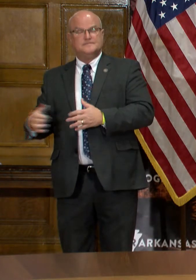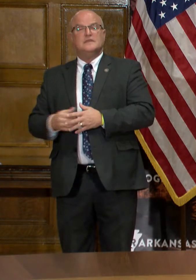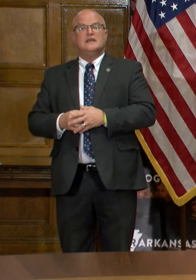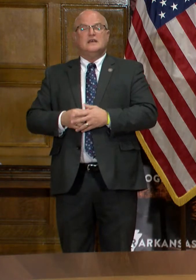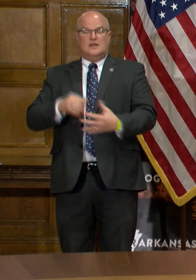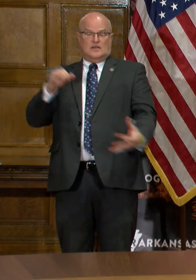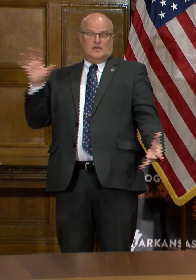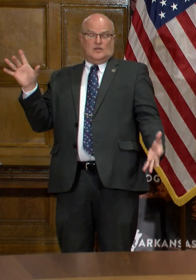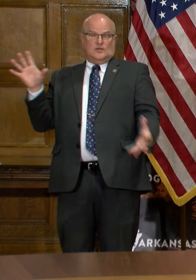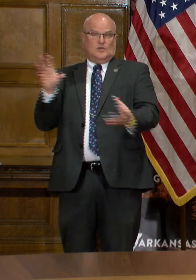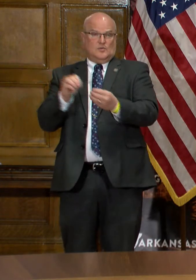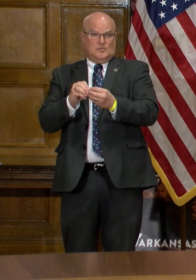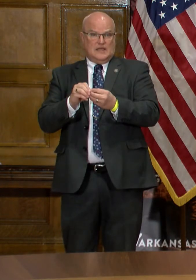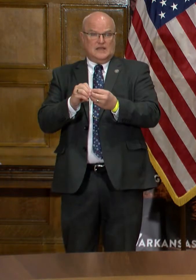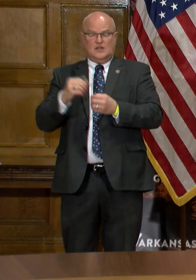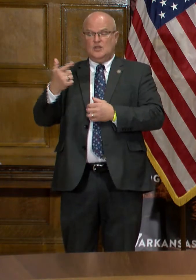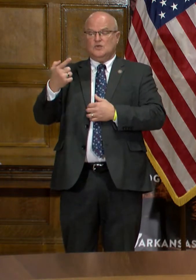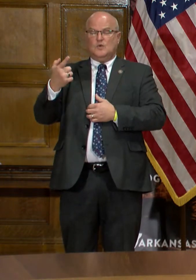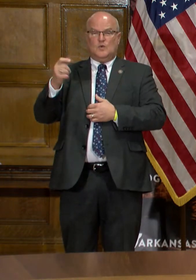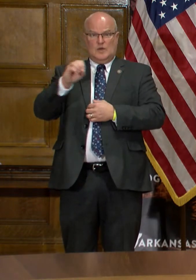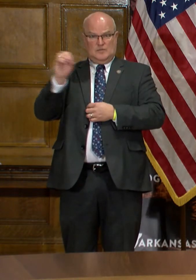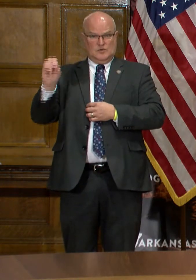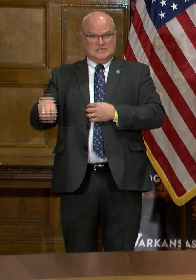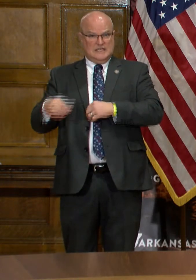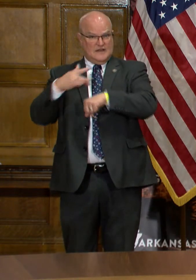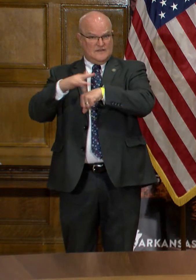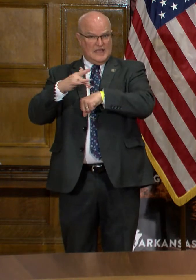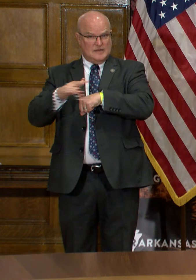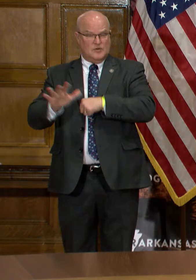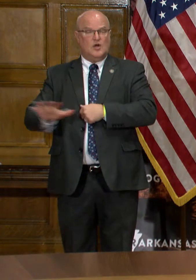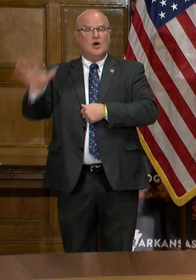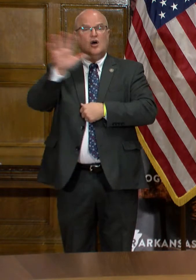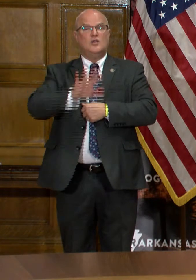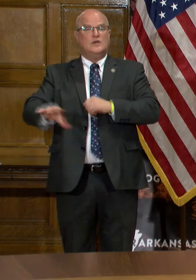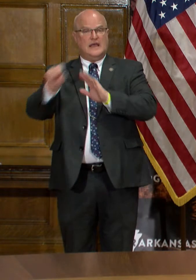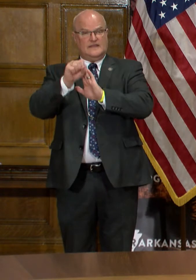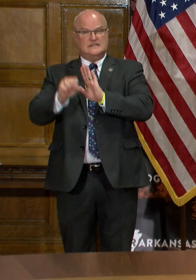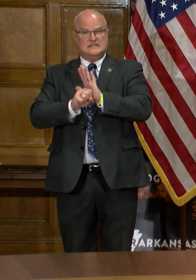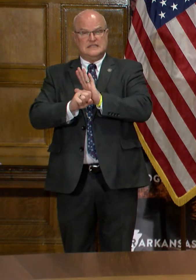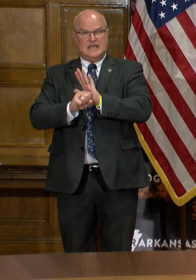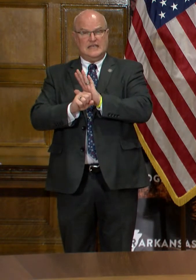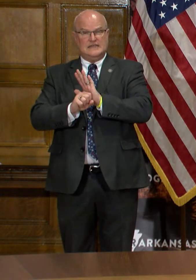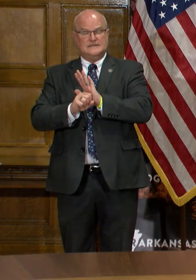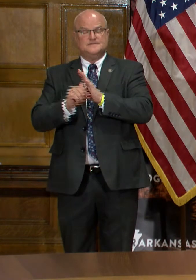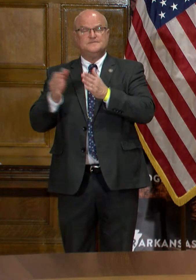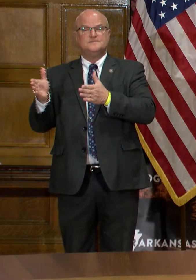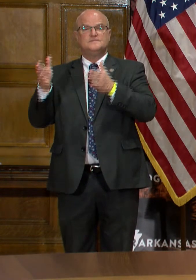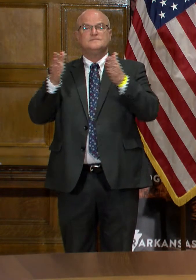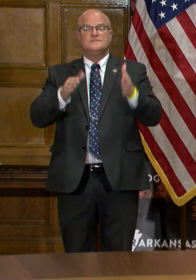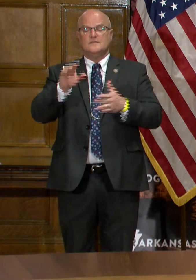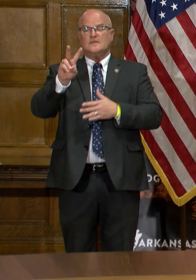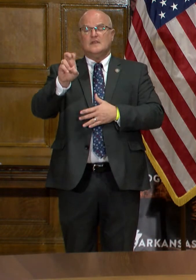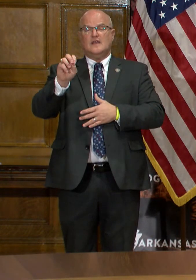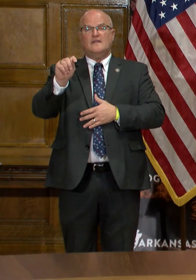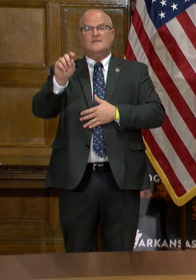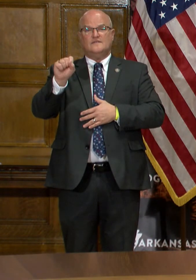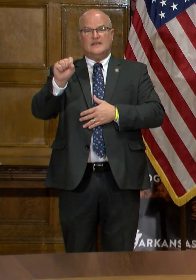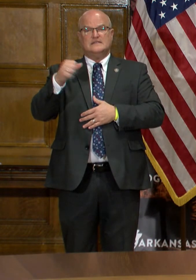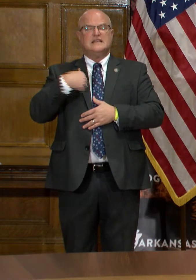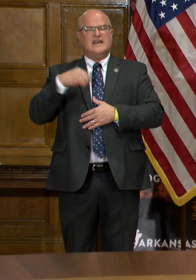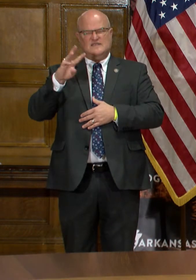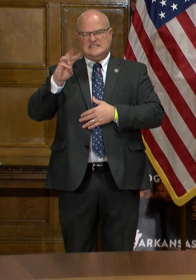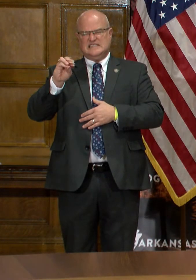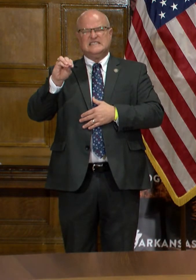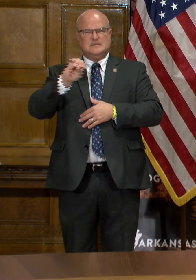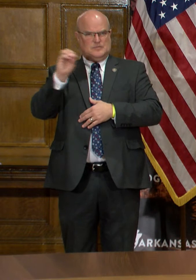to total bed capacity, 21% are available across the state. When it comes to ventilators, we have